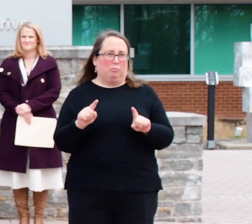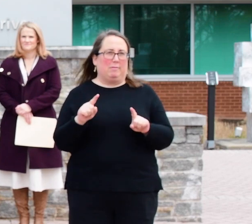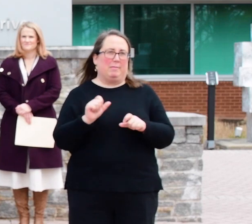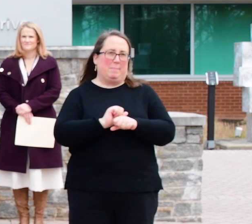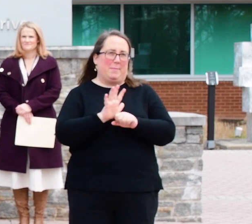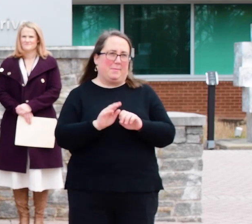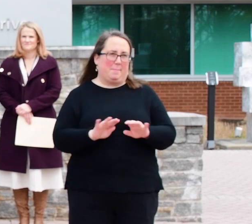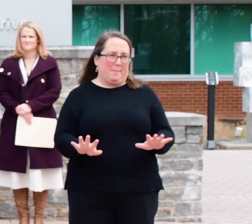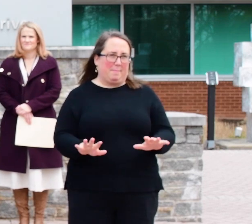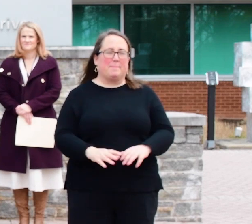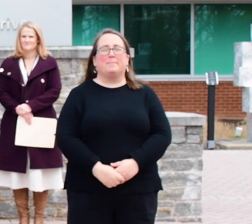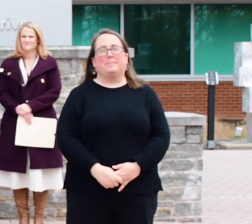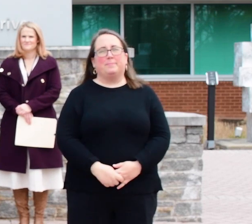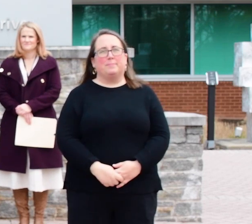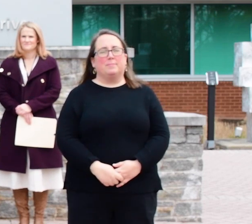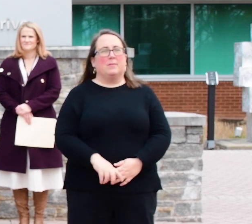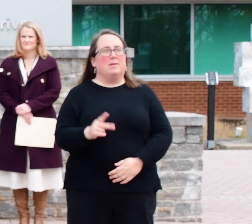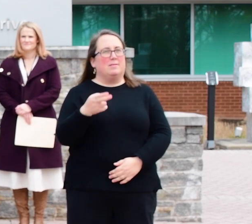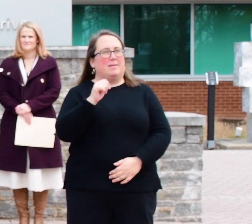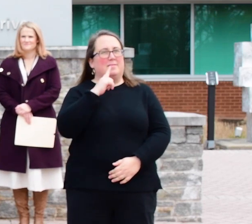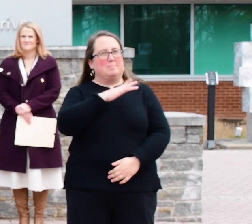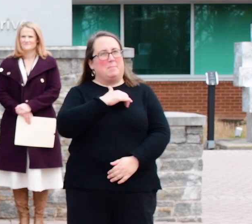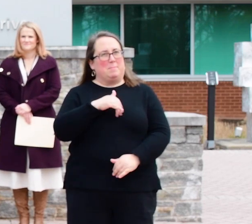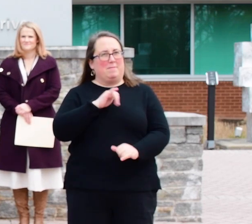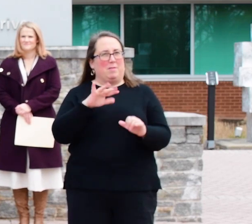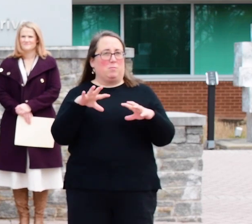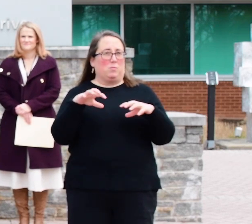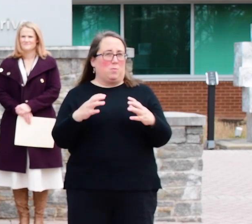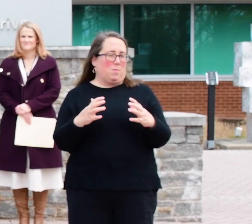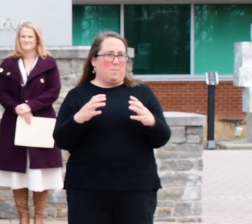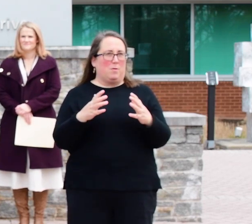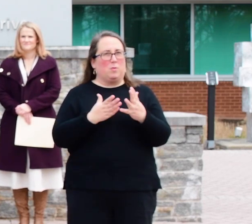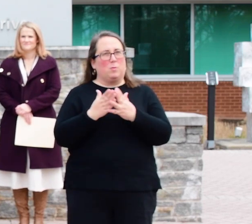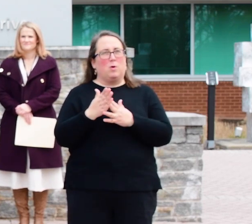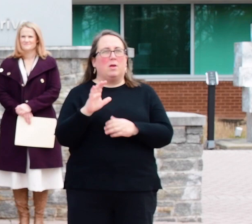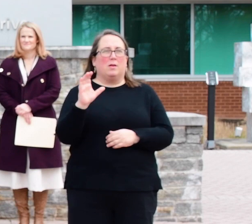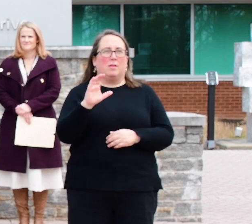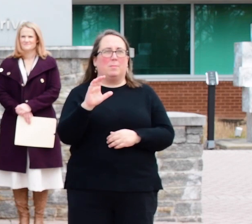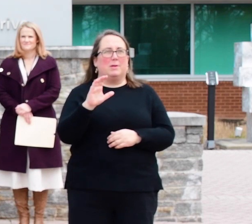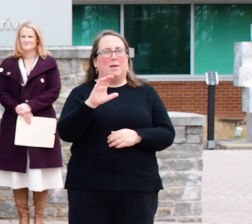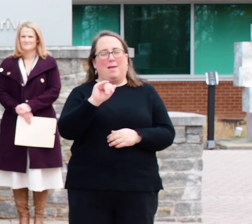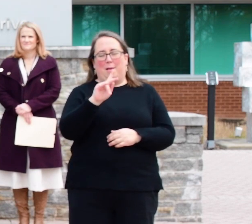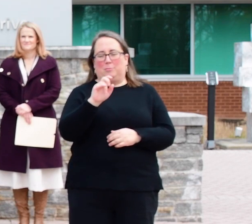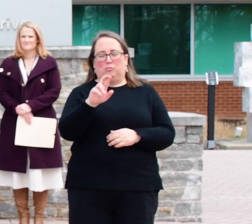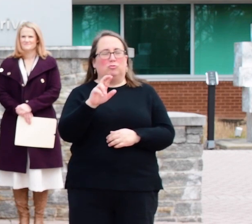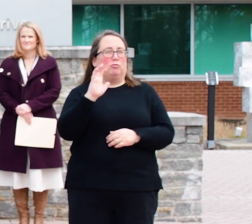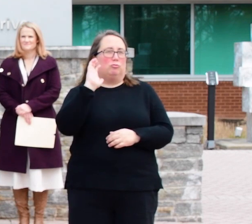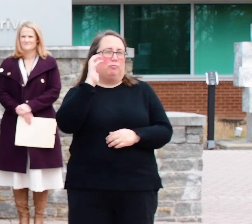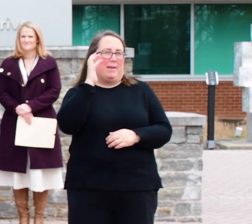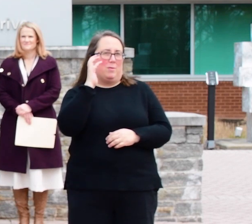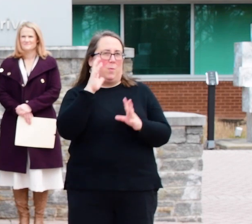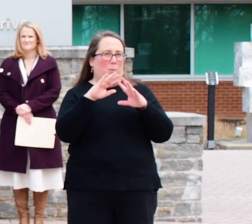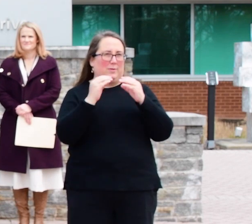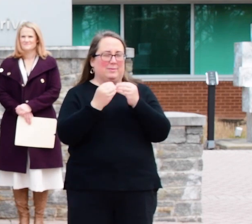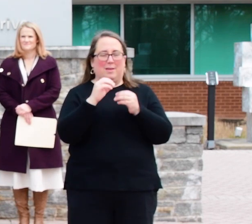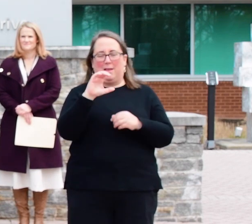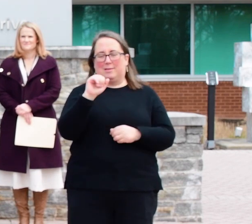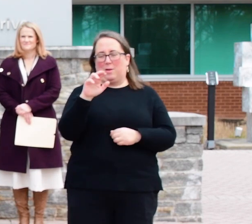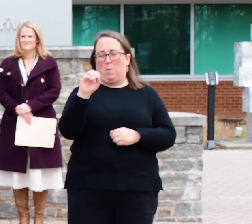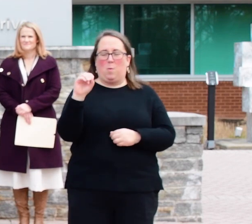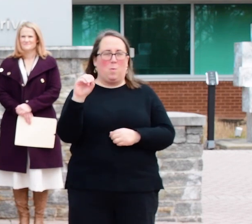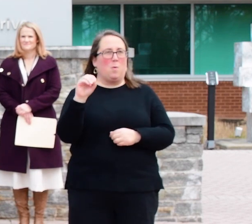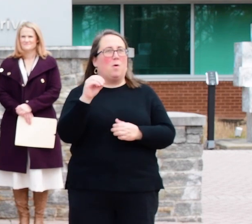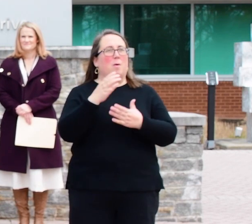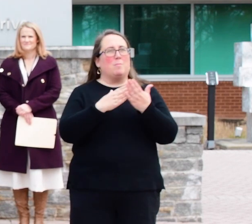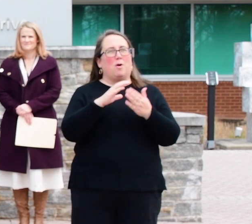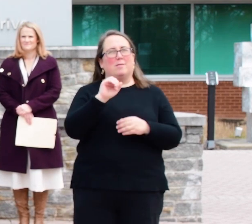pandemic. Dan is a member of this group through the Columbia Amateur Radio Association, or CARA. Part of